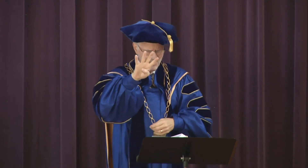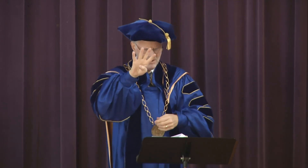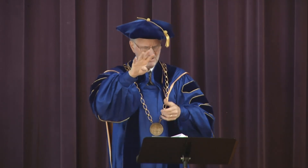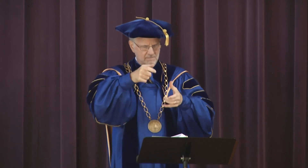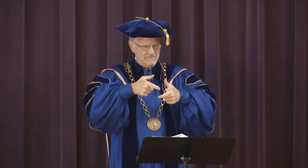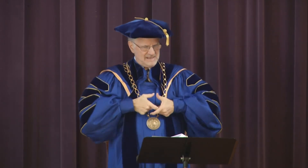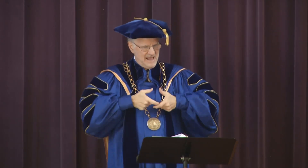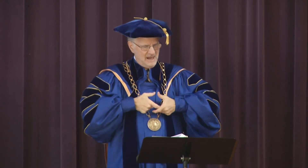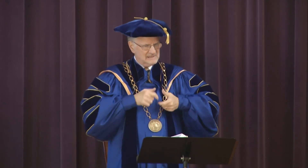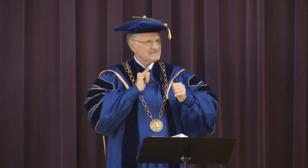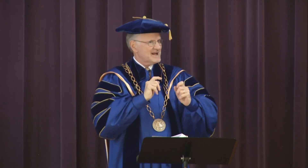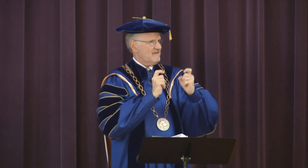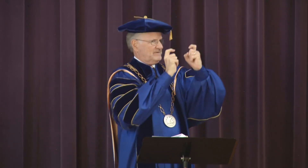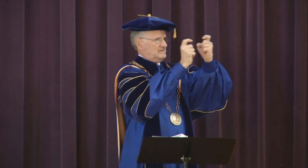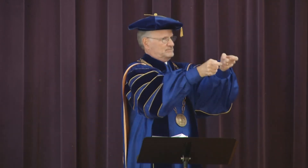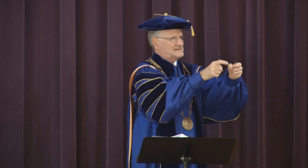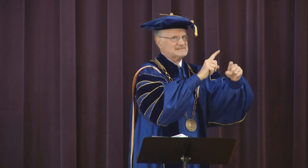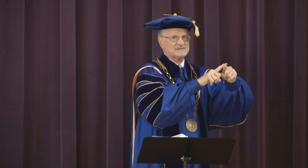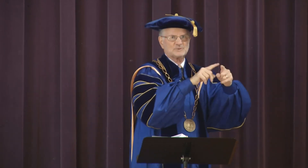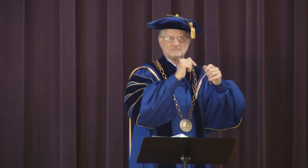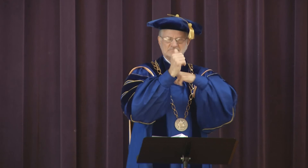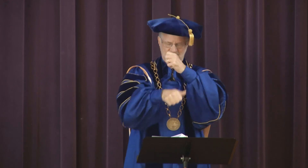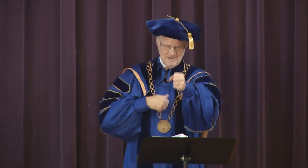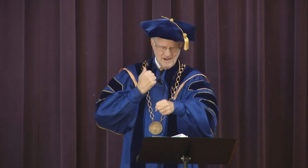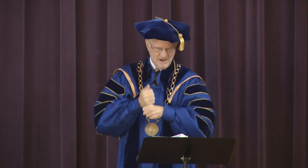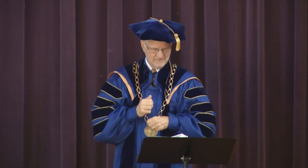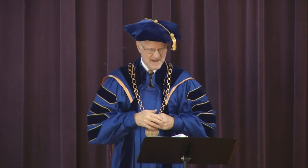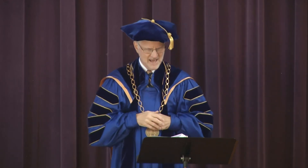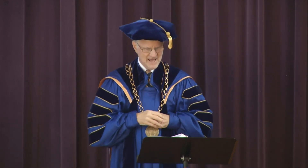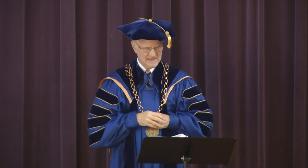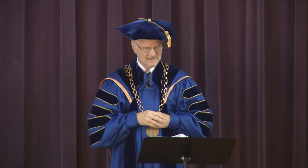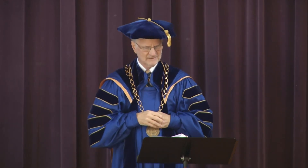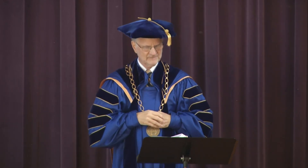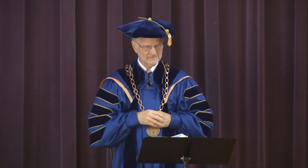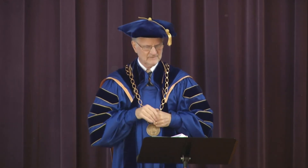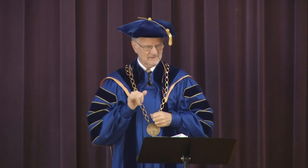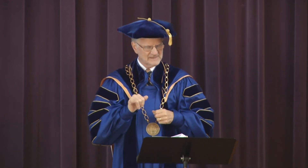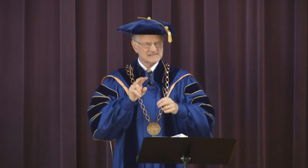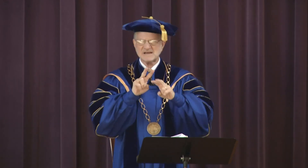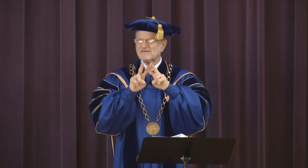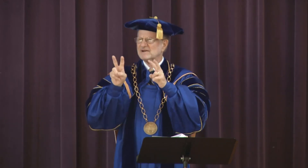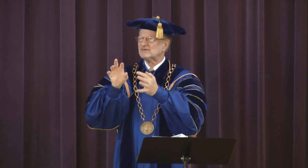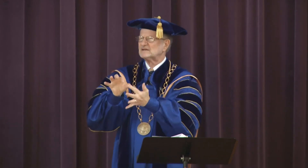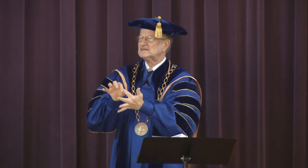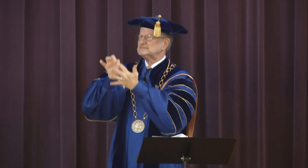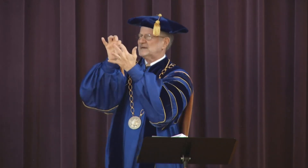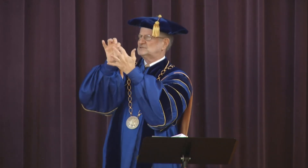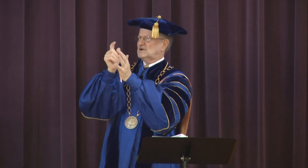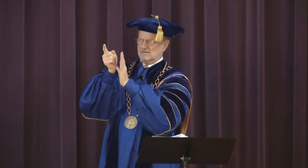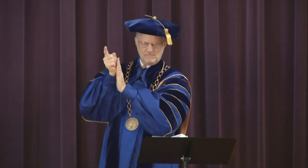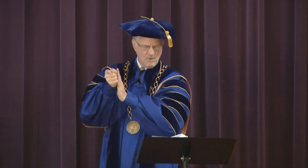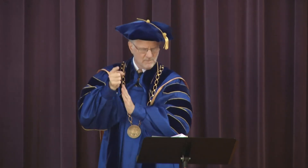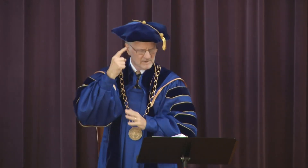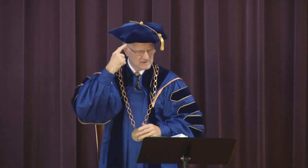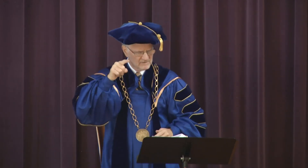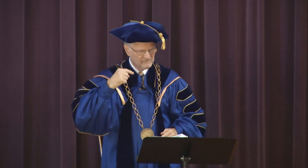As of today, there are 364 medallions that have been awarded to alumni.